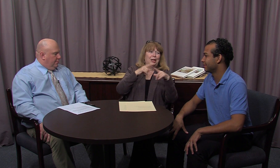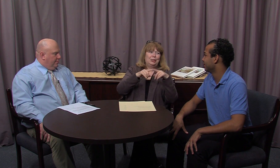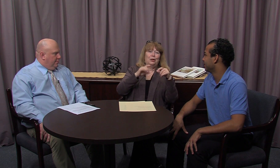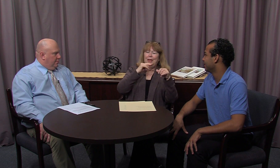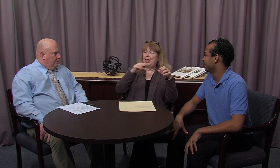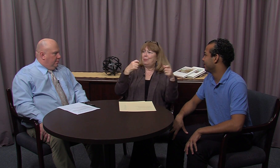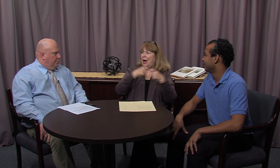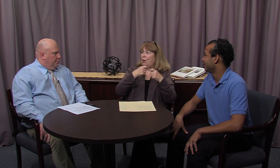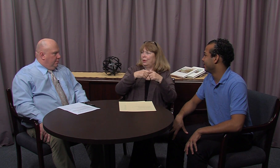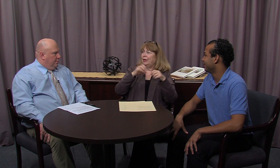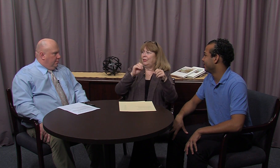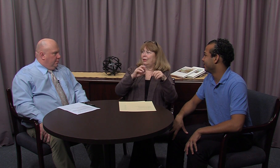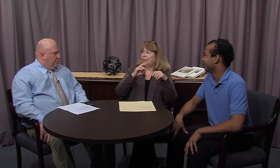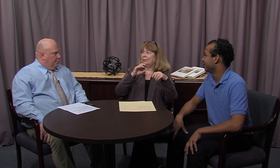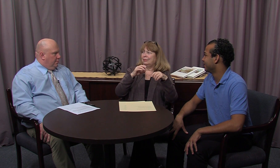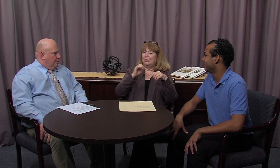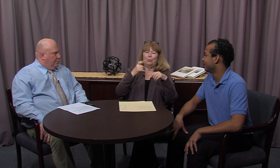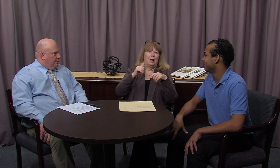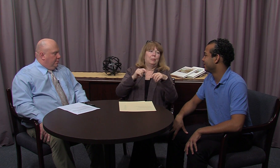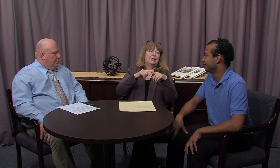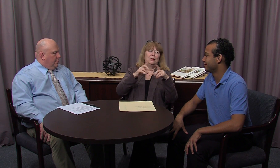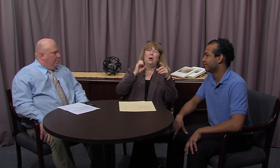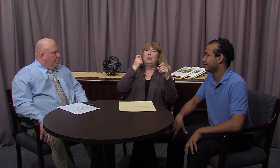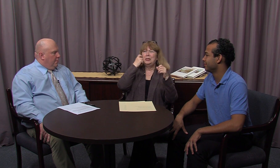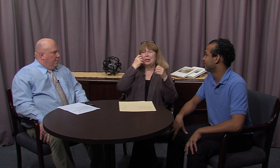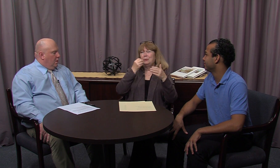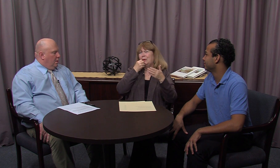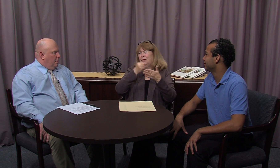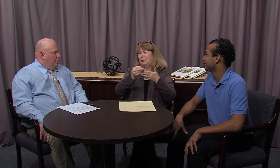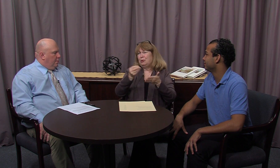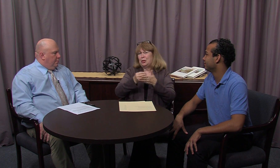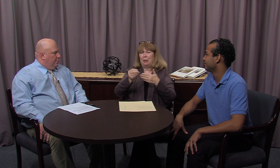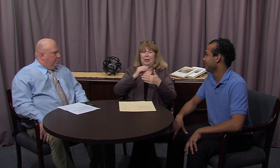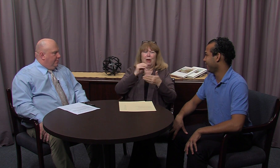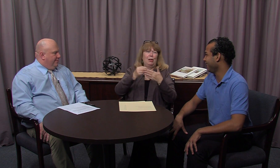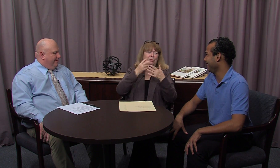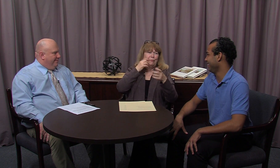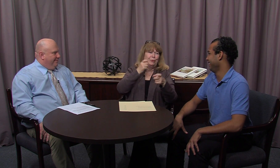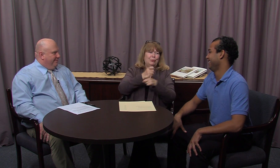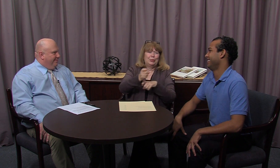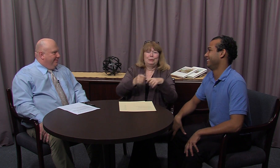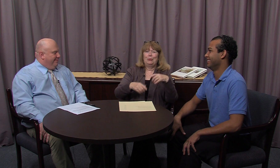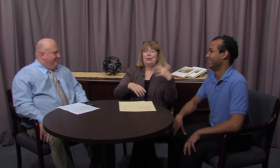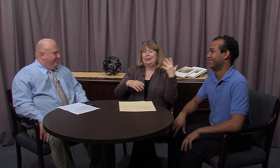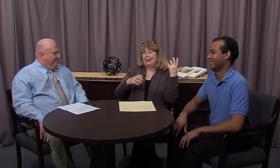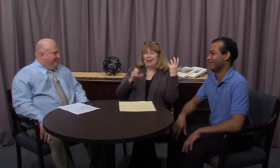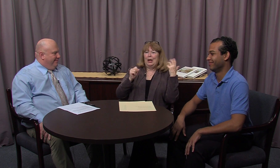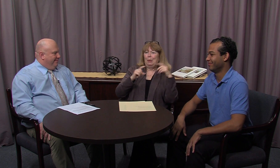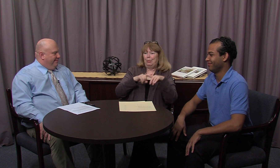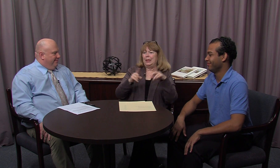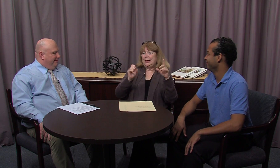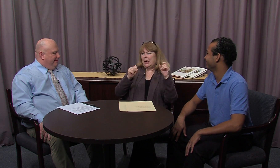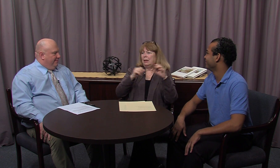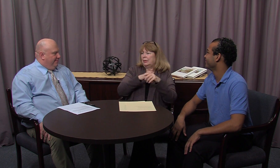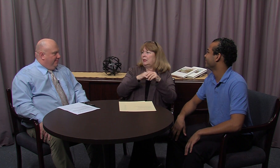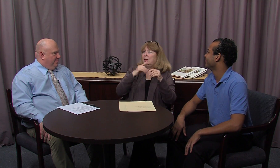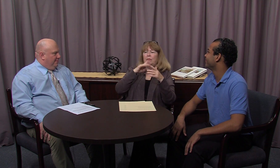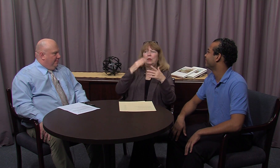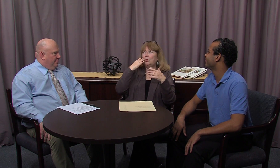Until they had power in their apartment. They said, "Oh, we just went food shopping. Oh, our food is ruined." But yeah, you never know what's